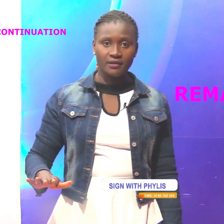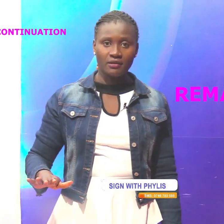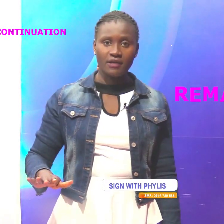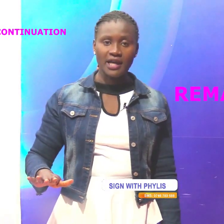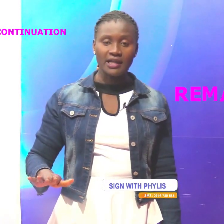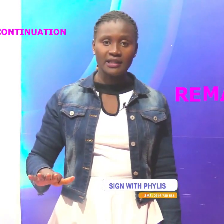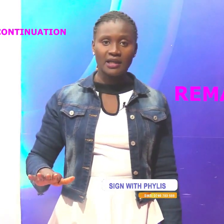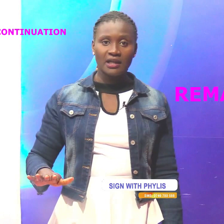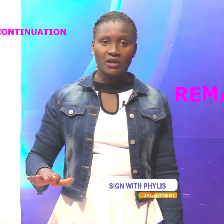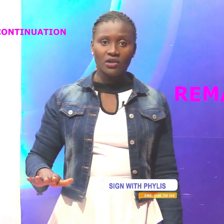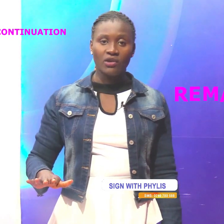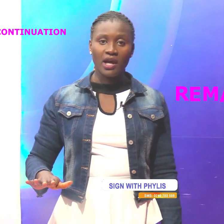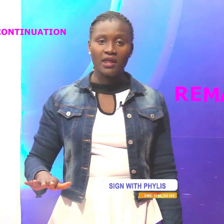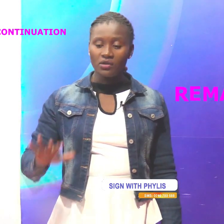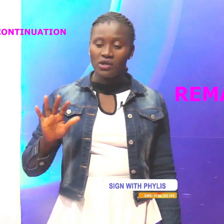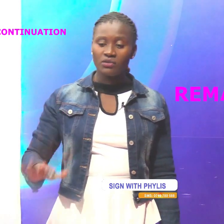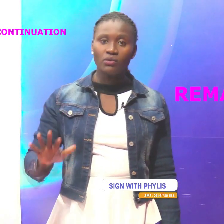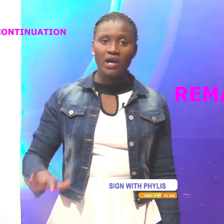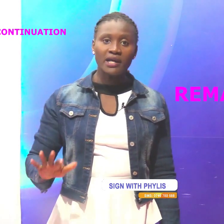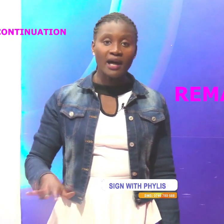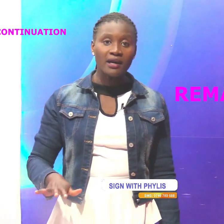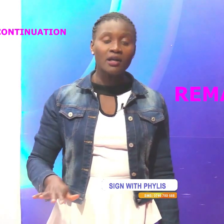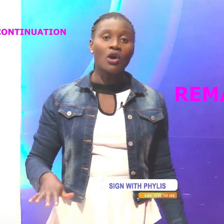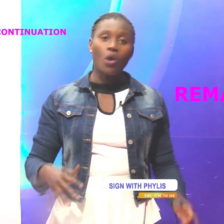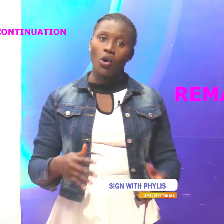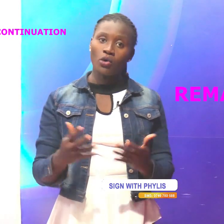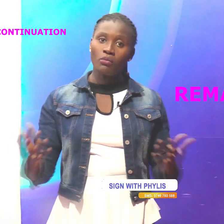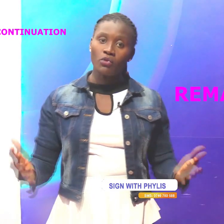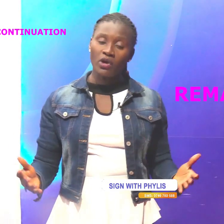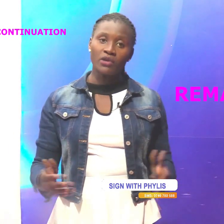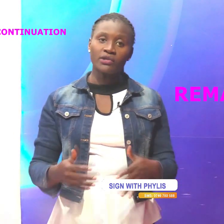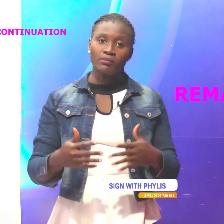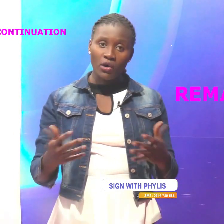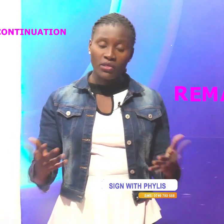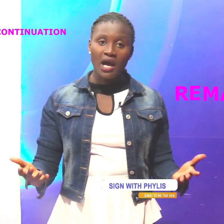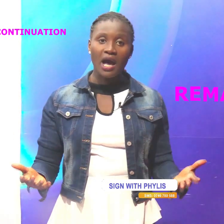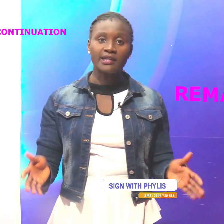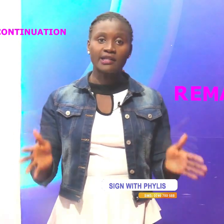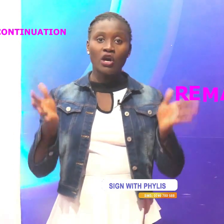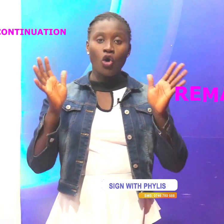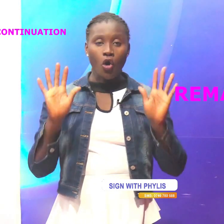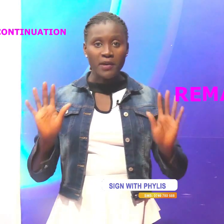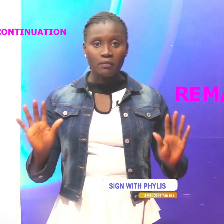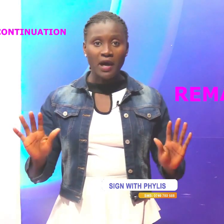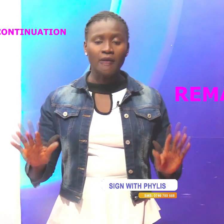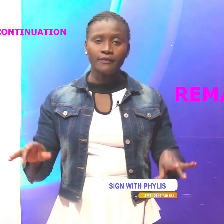Okay? You either do it with one hand or you can use both hands, open palm